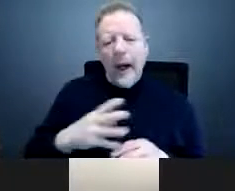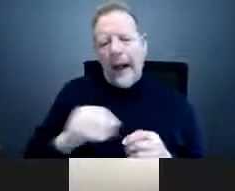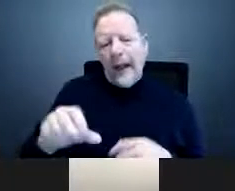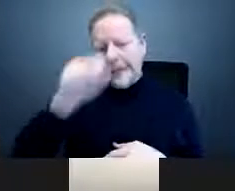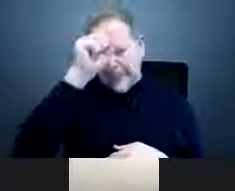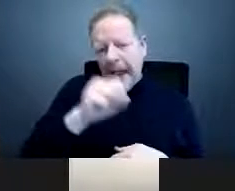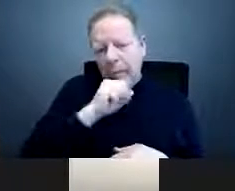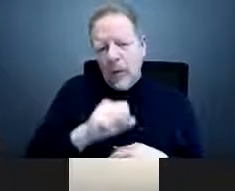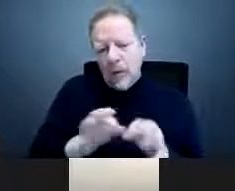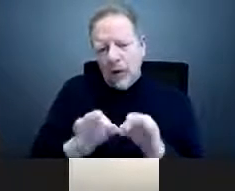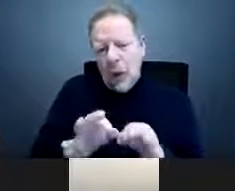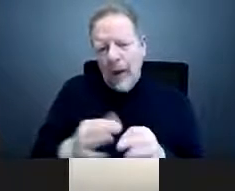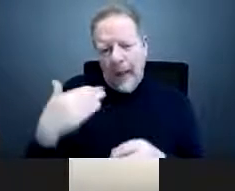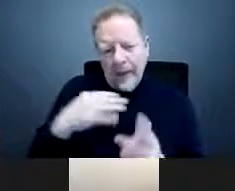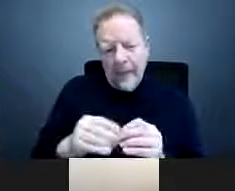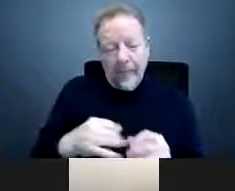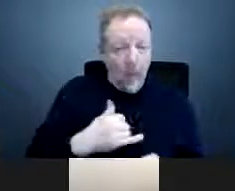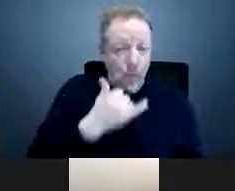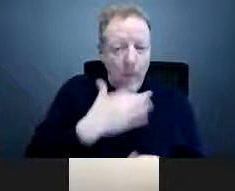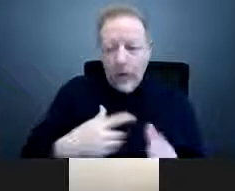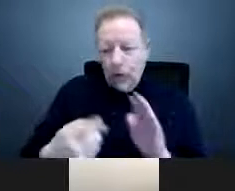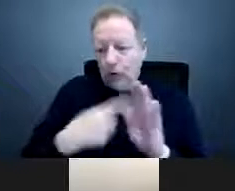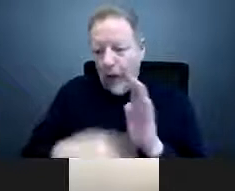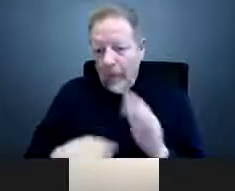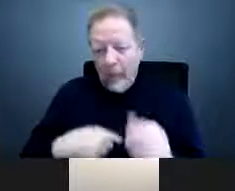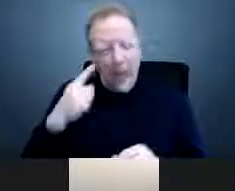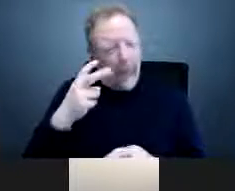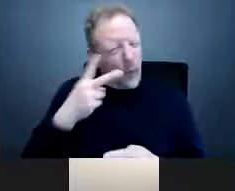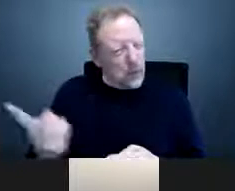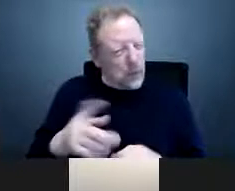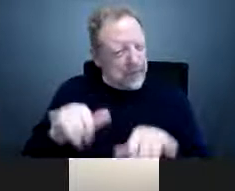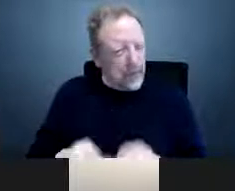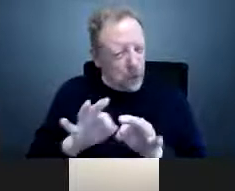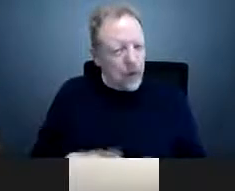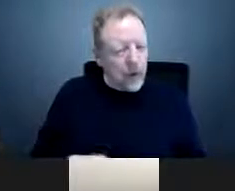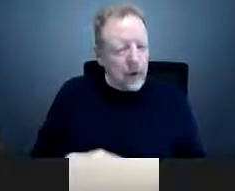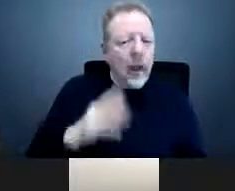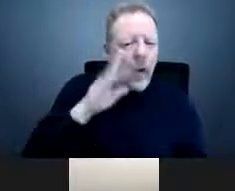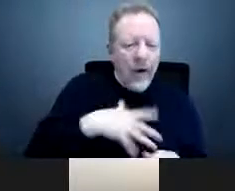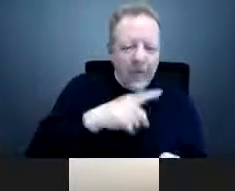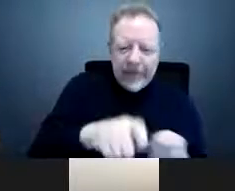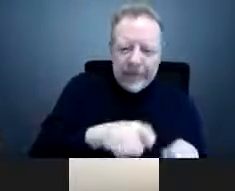wrong, please correct me. I don't know if you have a specific service provider,